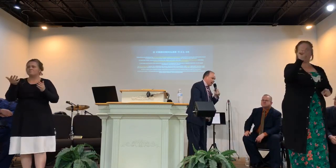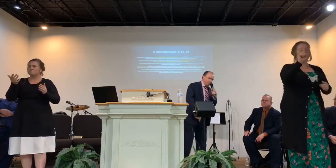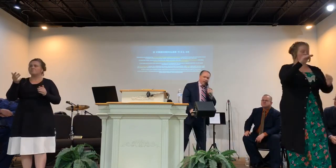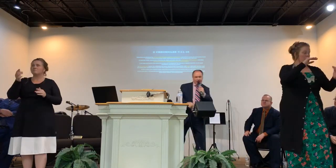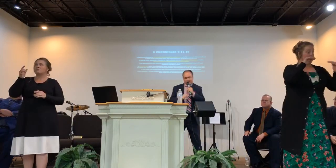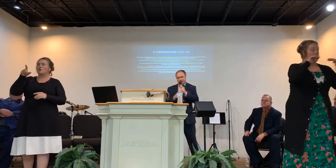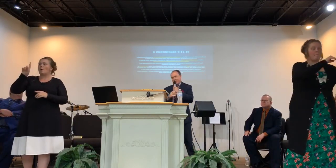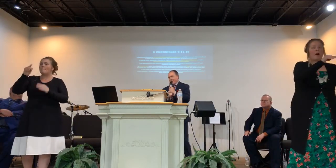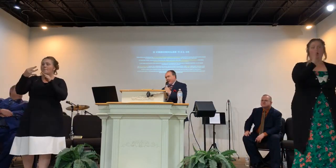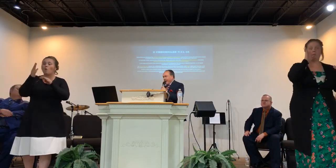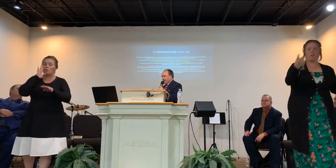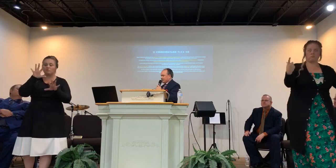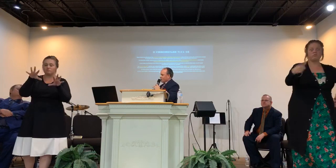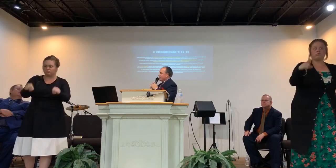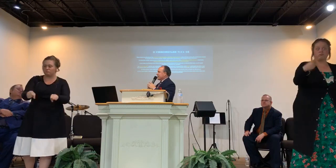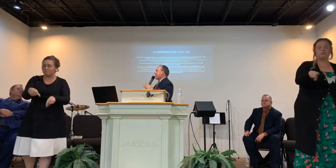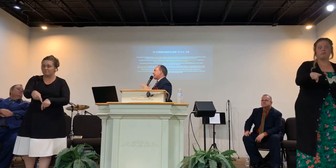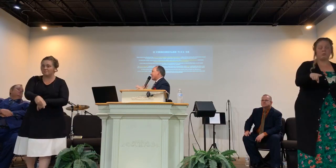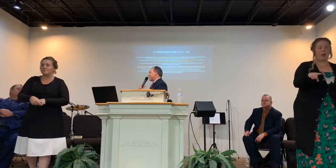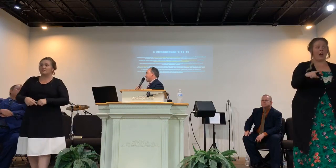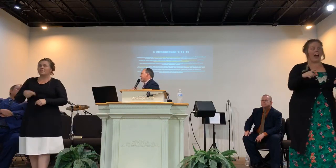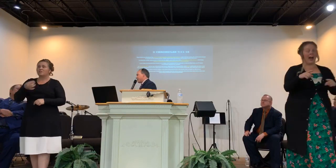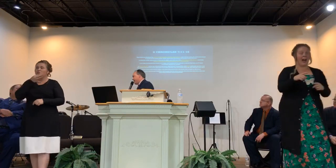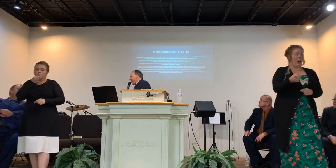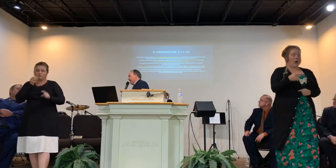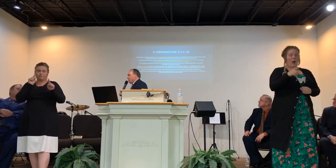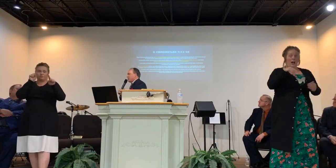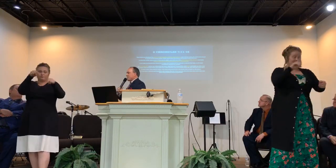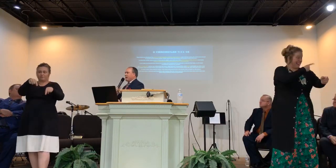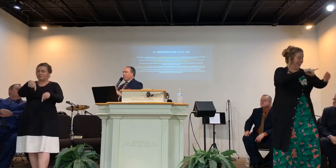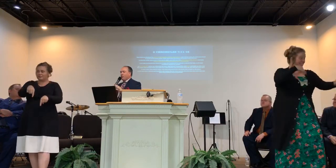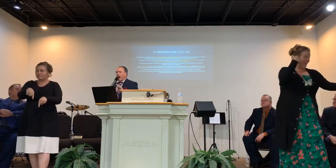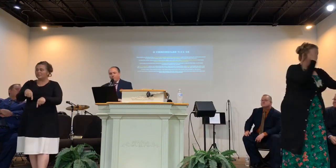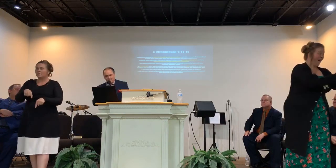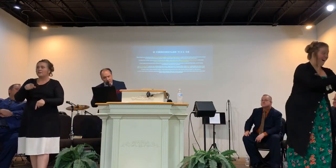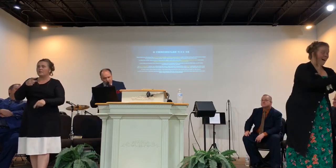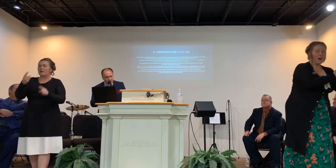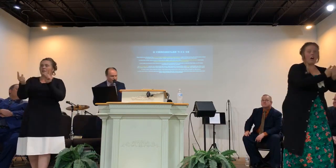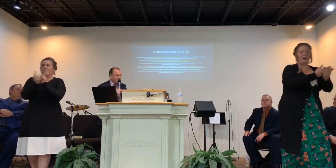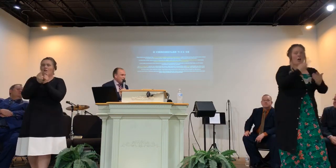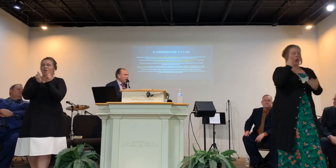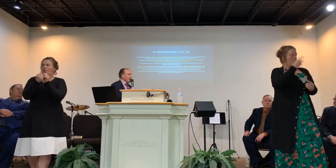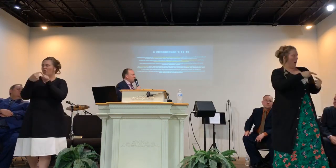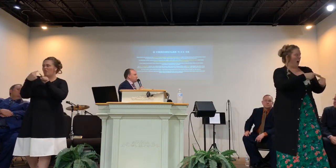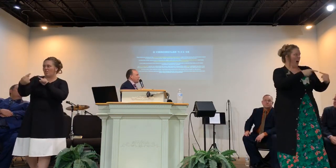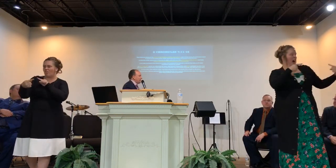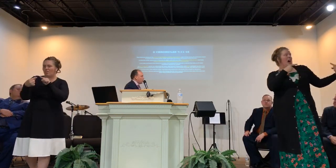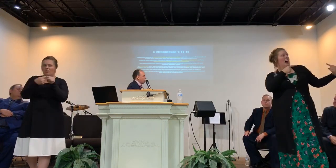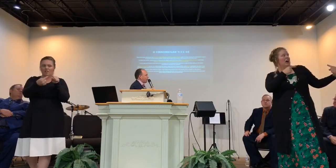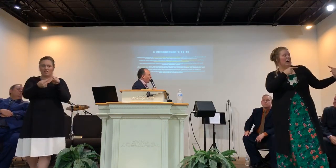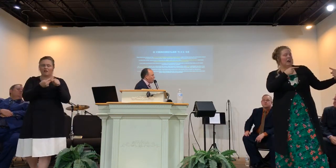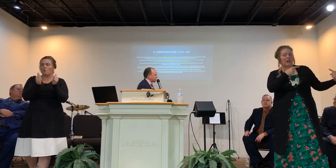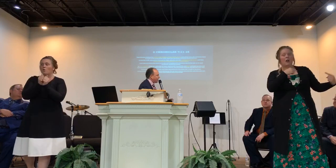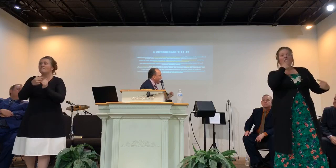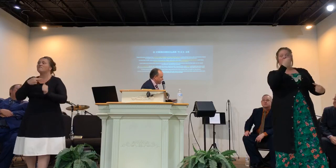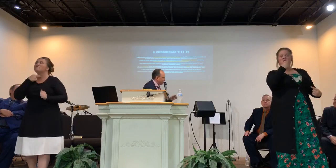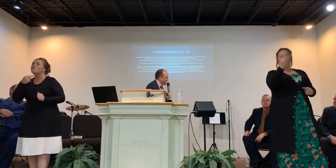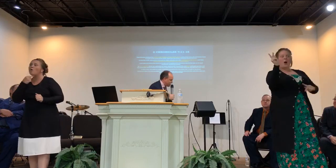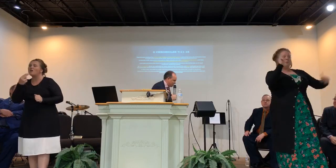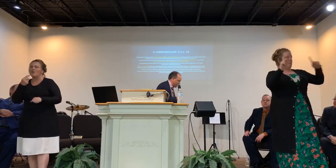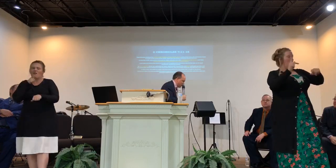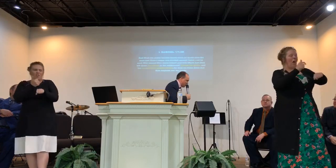going to take place. And as soon as he got there, he was met with opposition. He was met with the voice